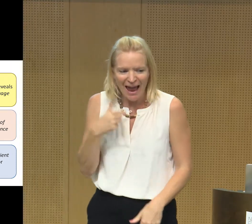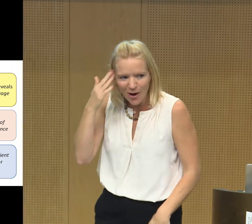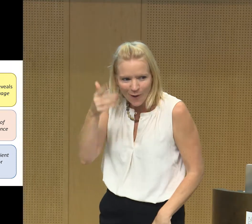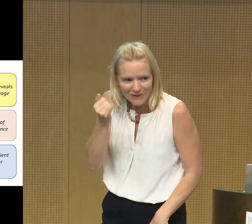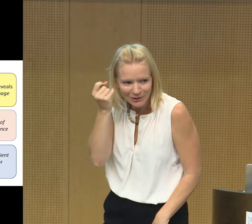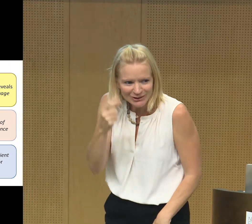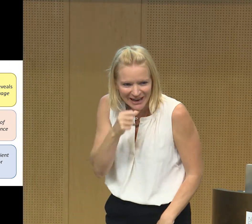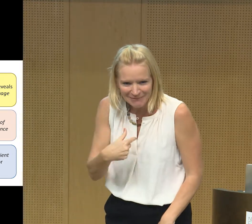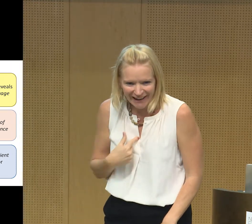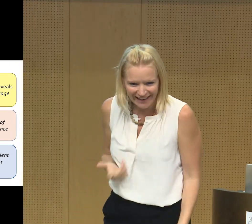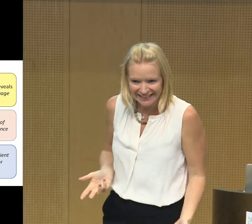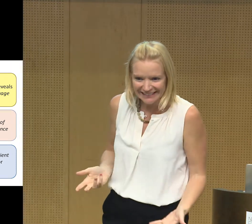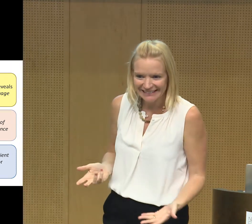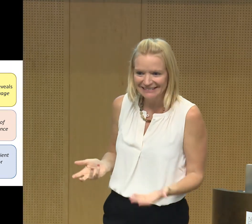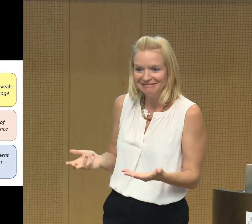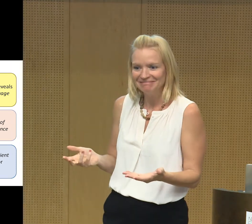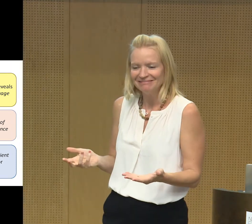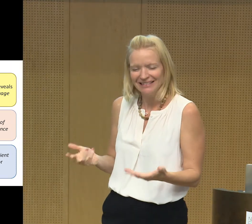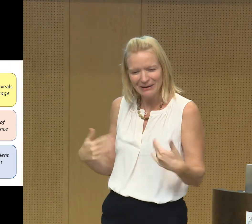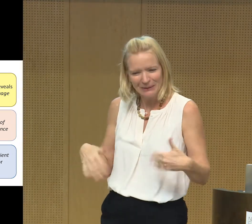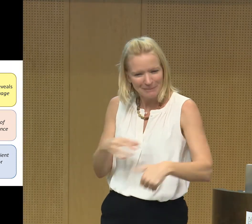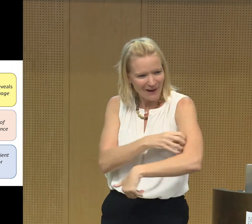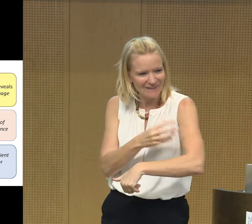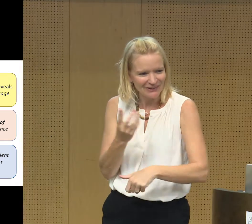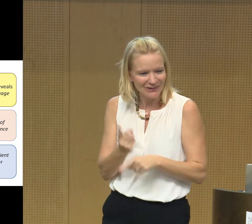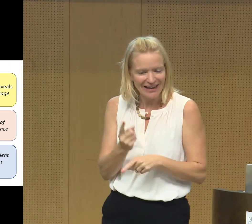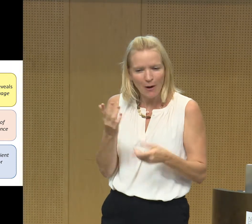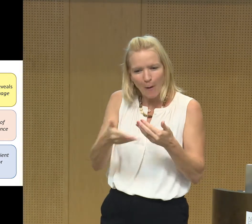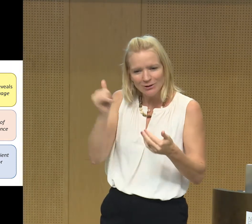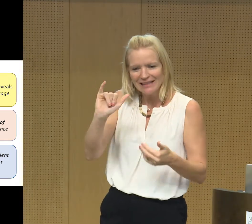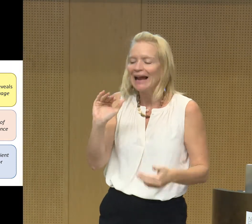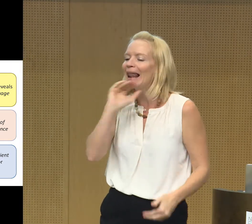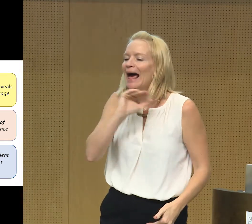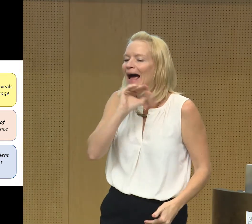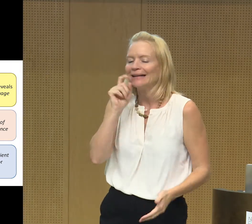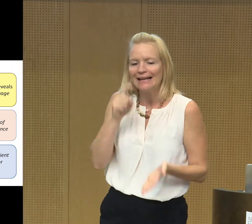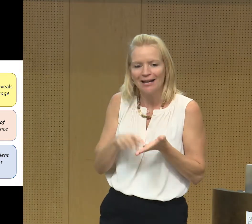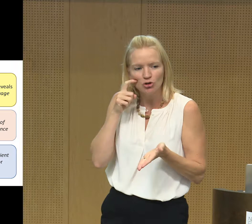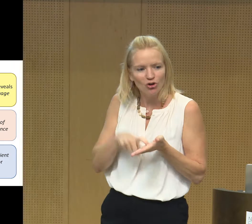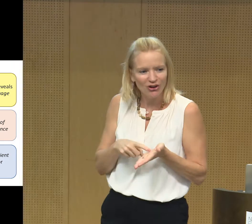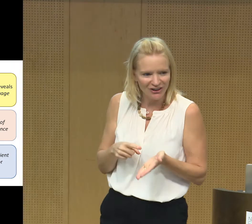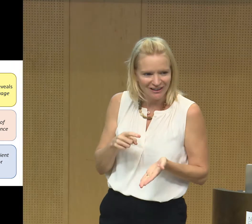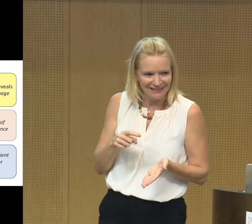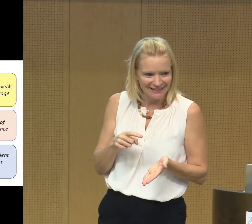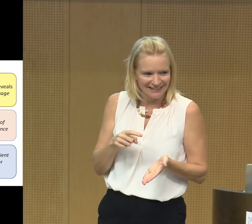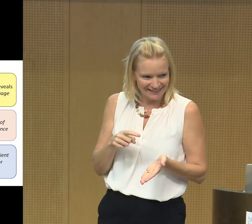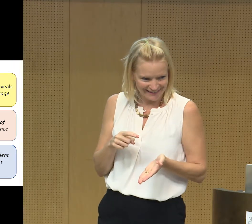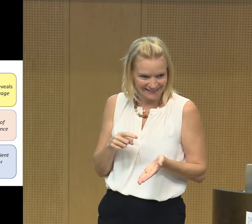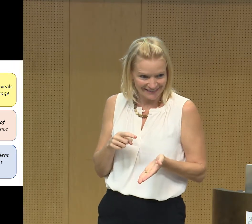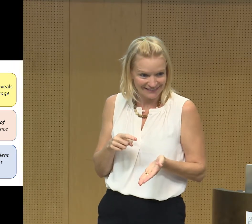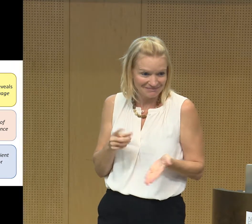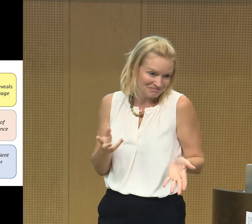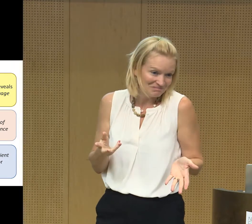secretly record what their eyes are doing, and I can tell. It's almost like a lie detector test.